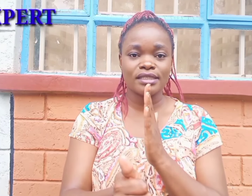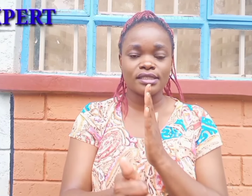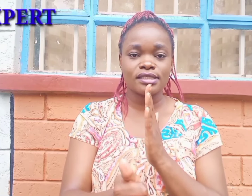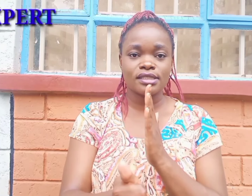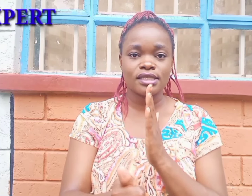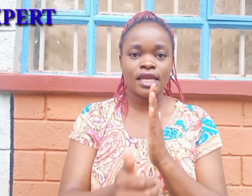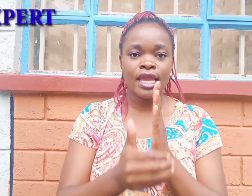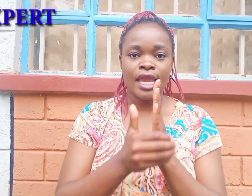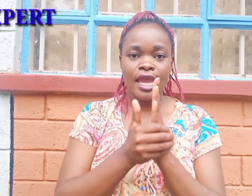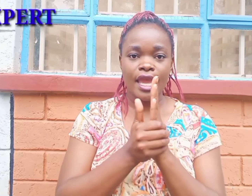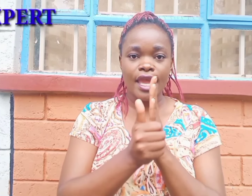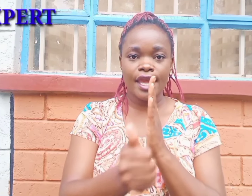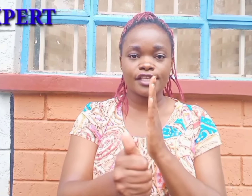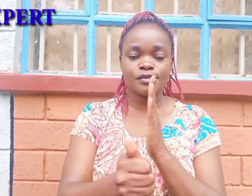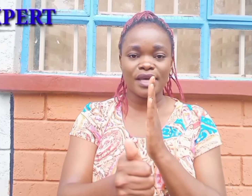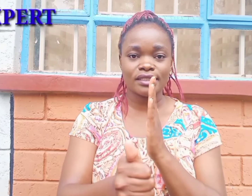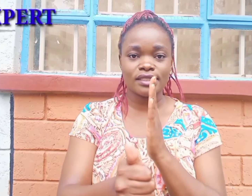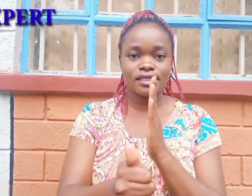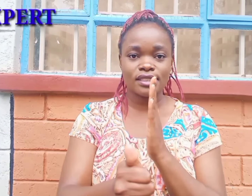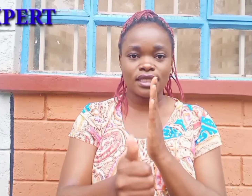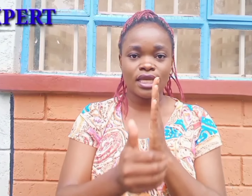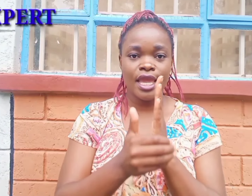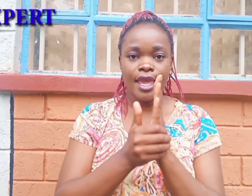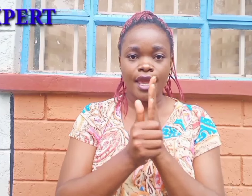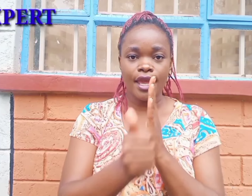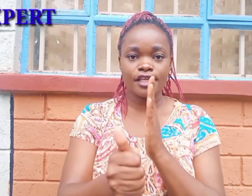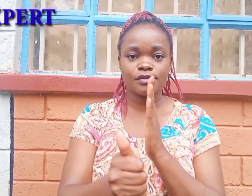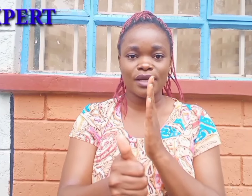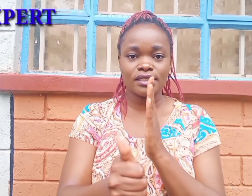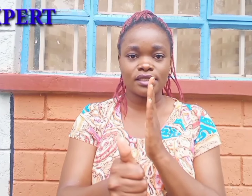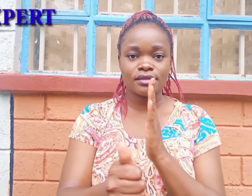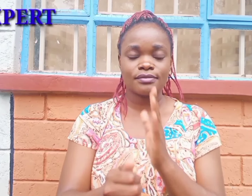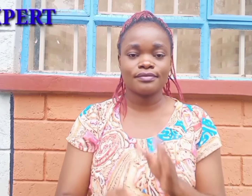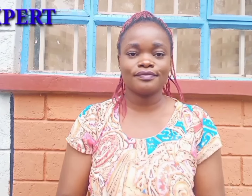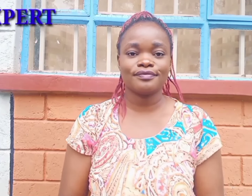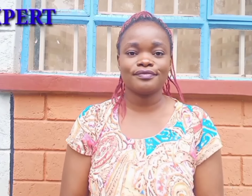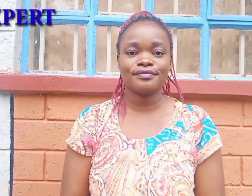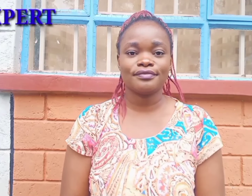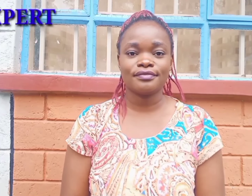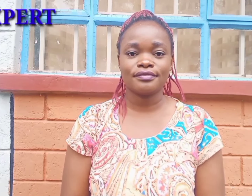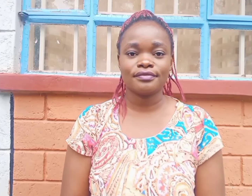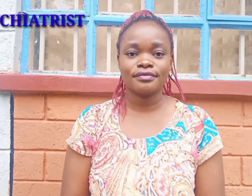Expert. Expert. Expert.